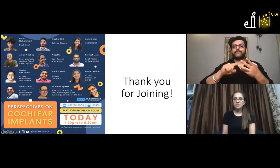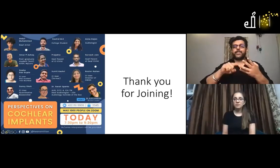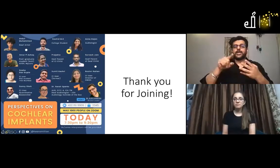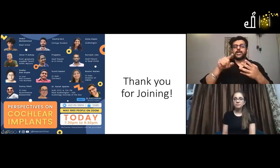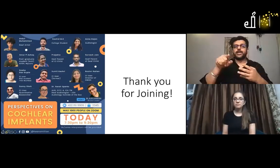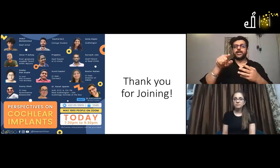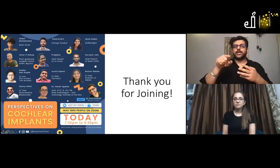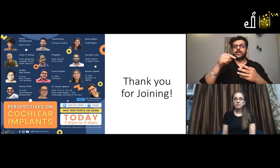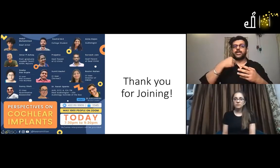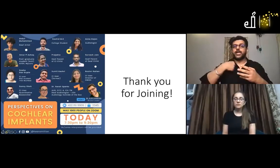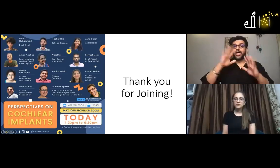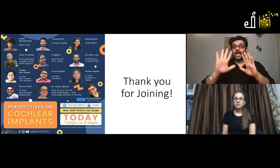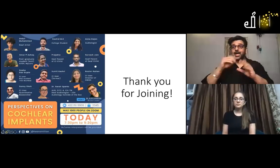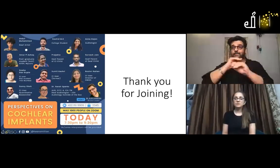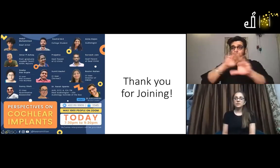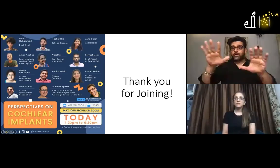come in.